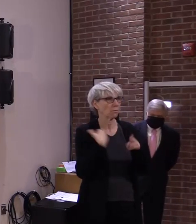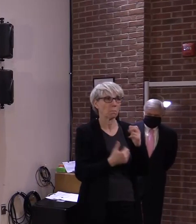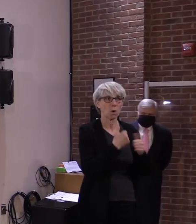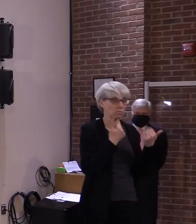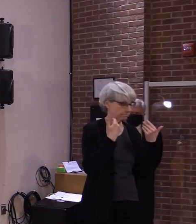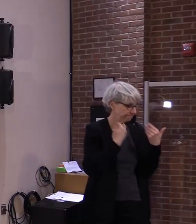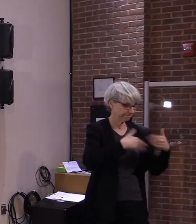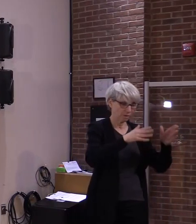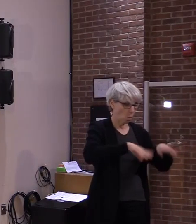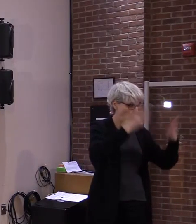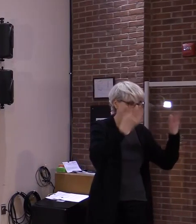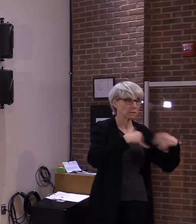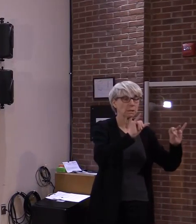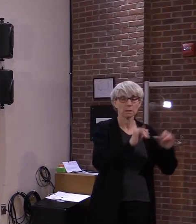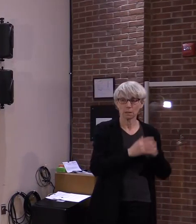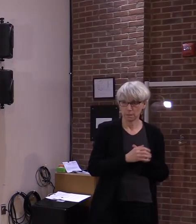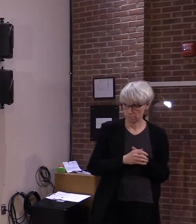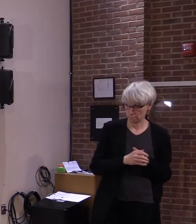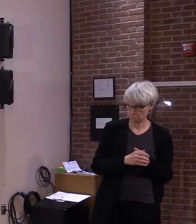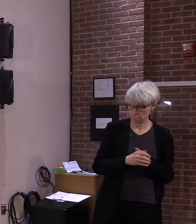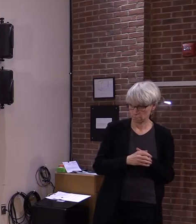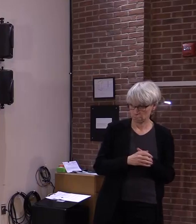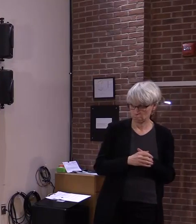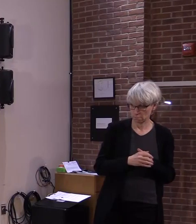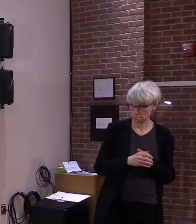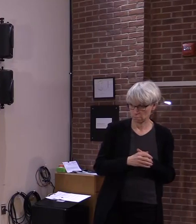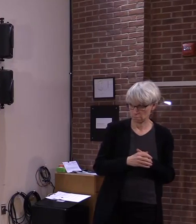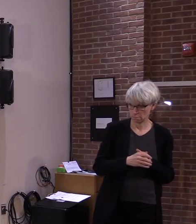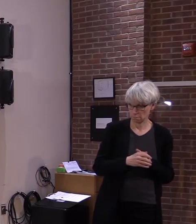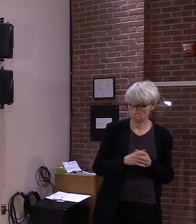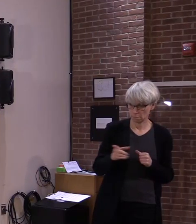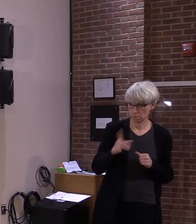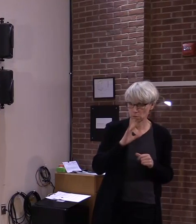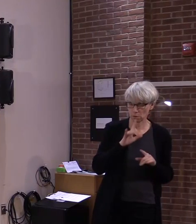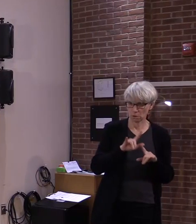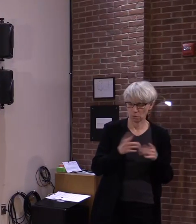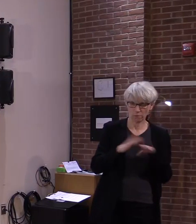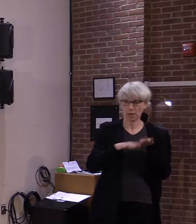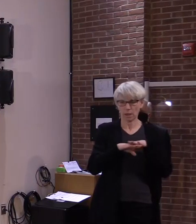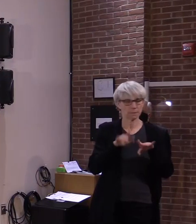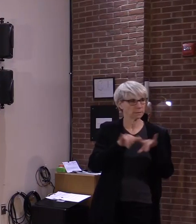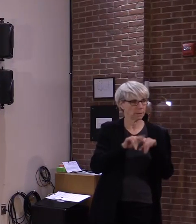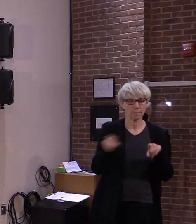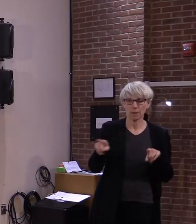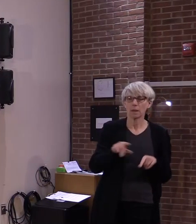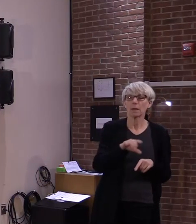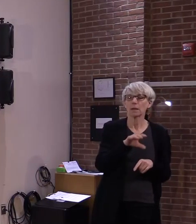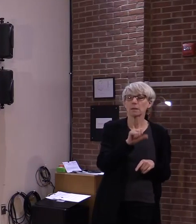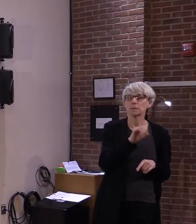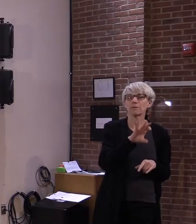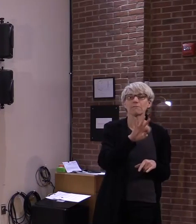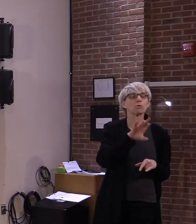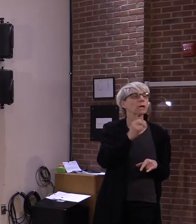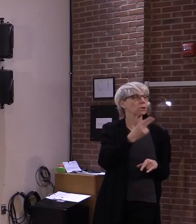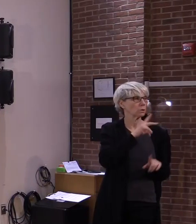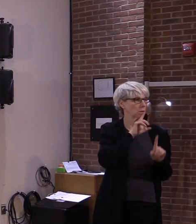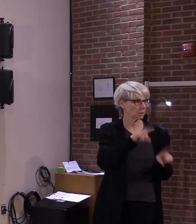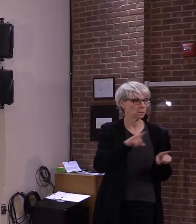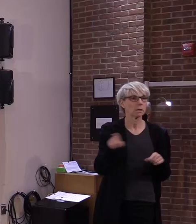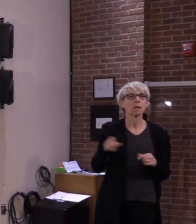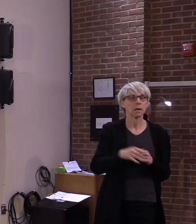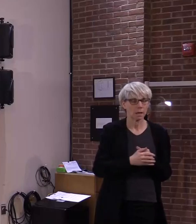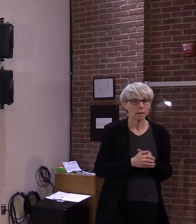Has this given you all any pause? Sorry, go ahead. No, I'm sorry, this is Secretary French. I was just going to add, echoing Dr.